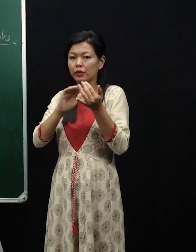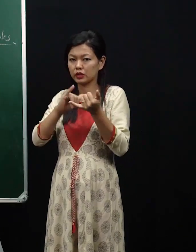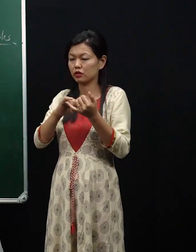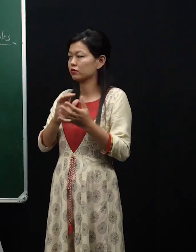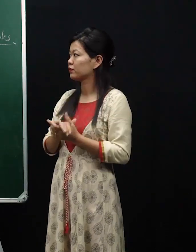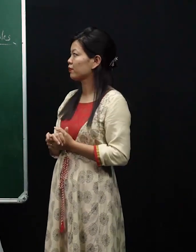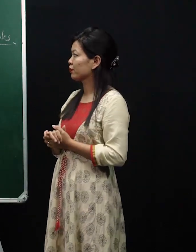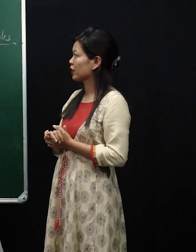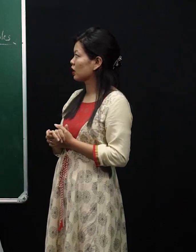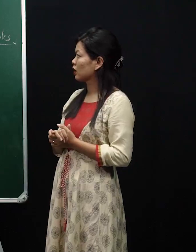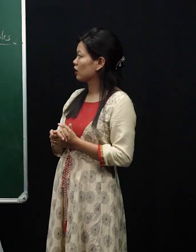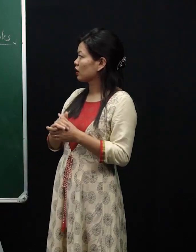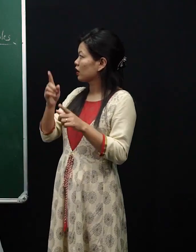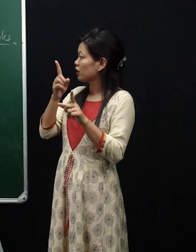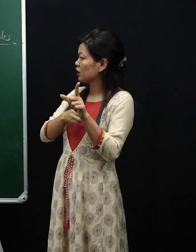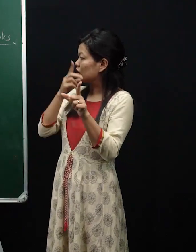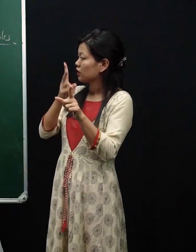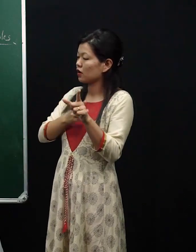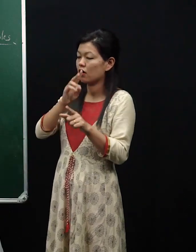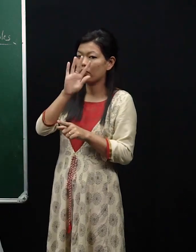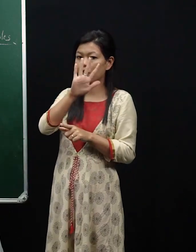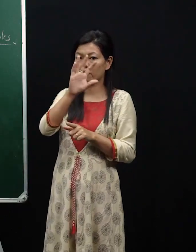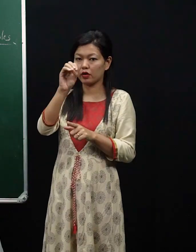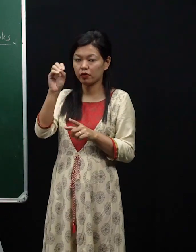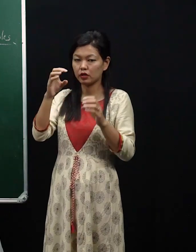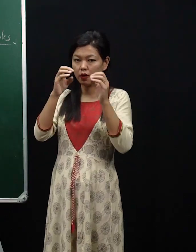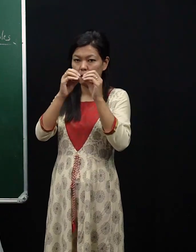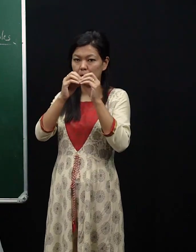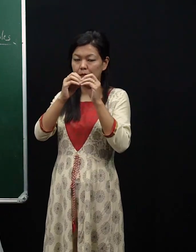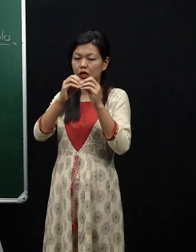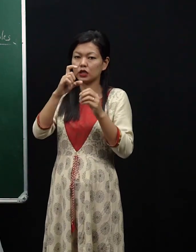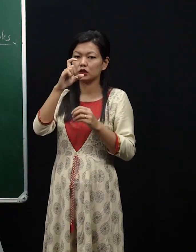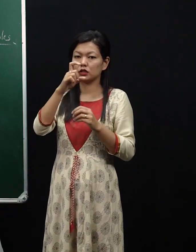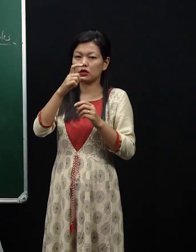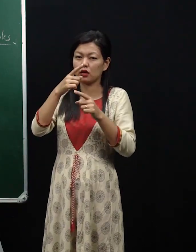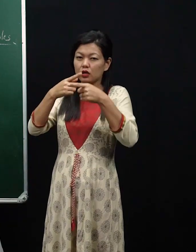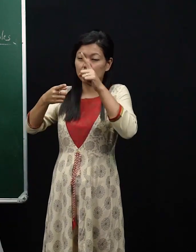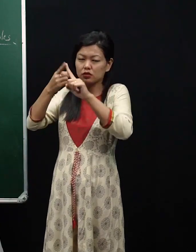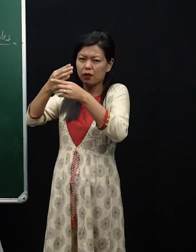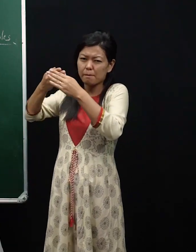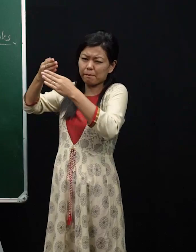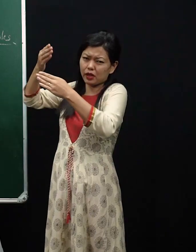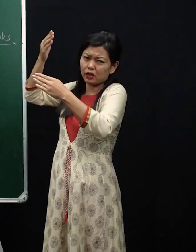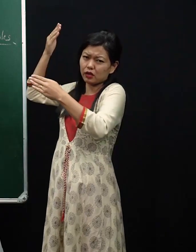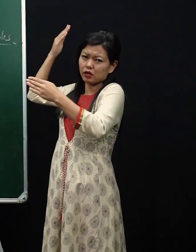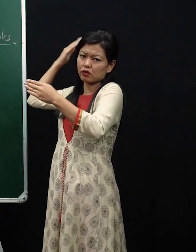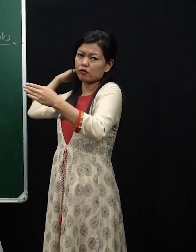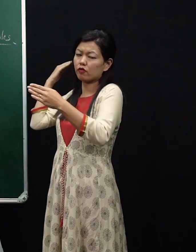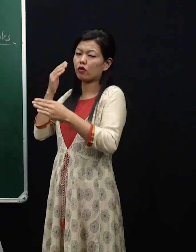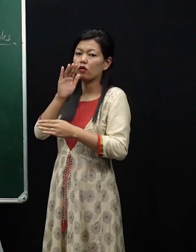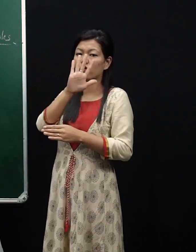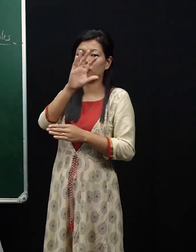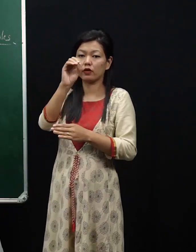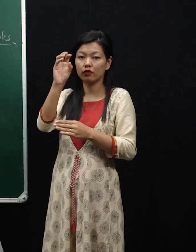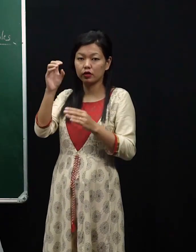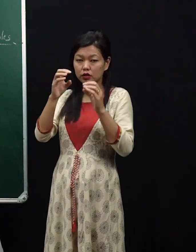we have considered this term. Okay, we have considered this term. Now let's say this is a